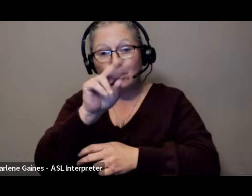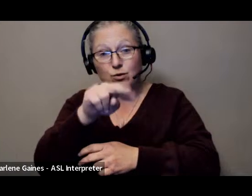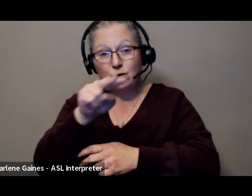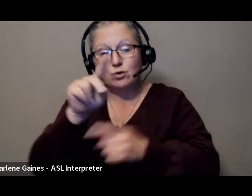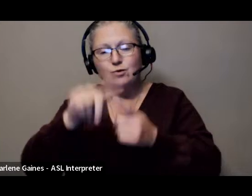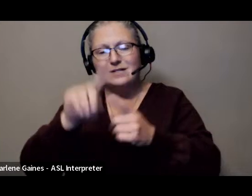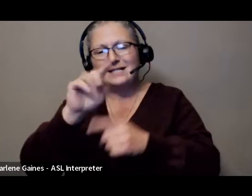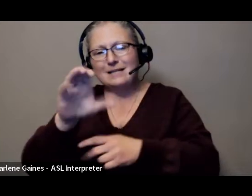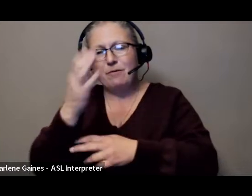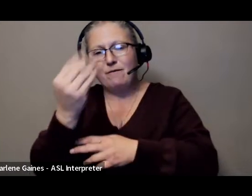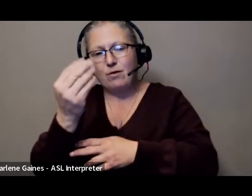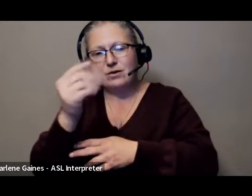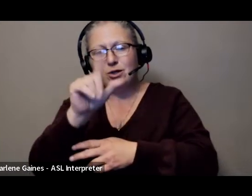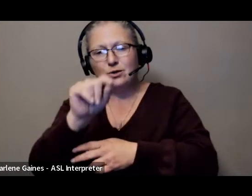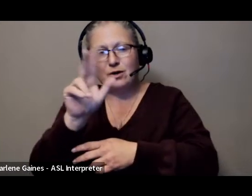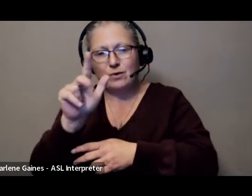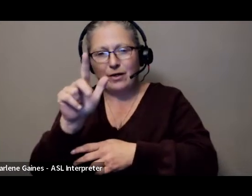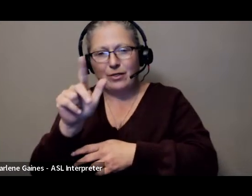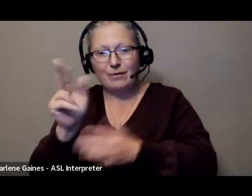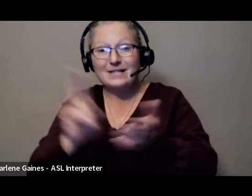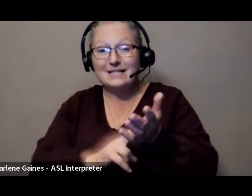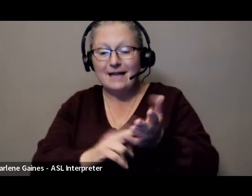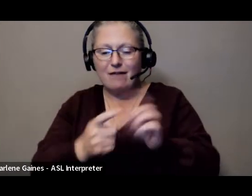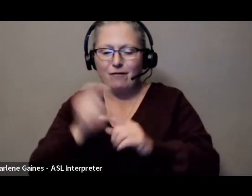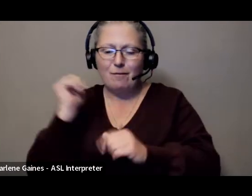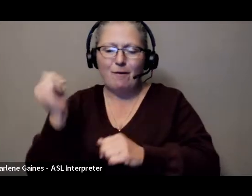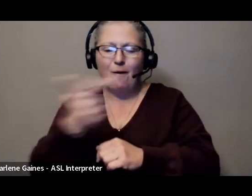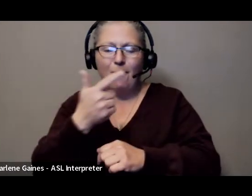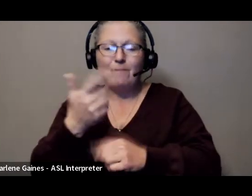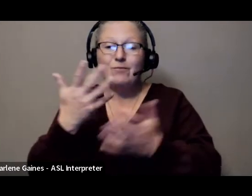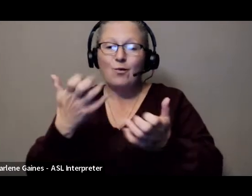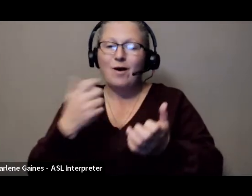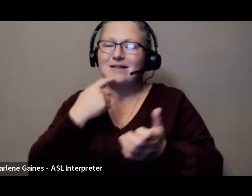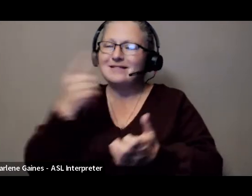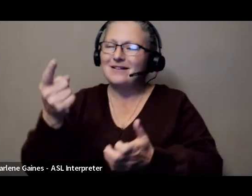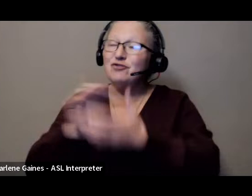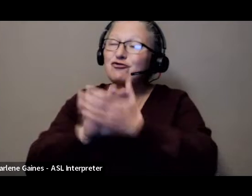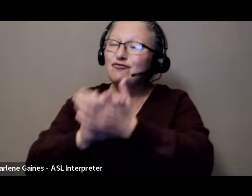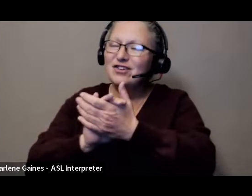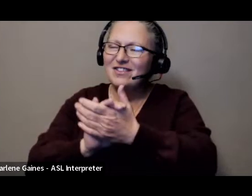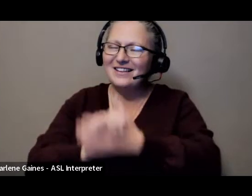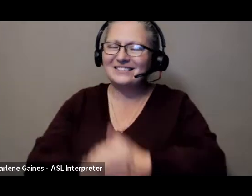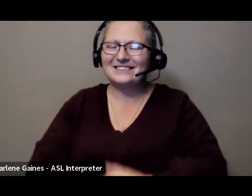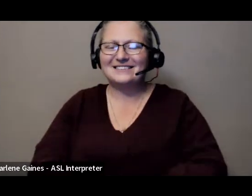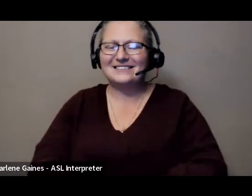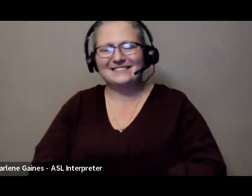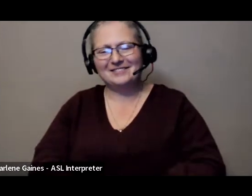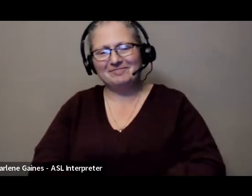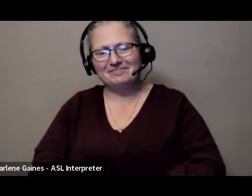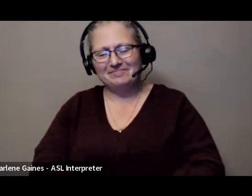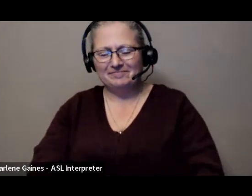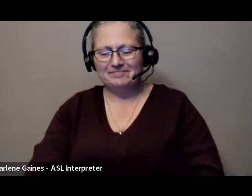December 14th, 2023, signed by all of us. So I just want to come over and say congratulations.